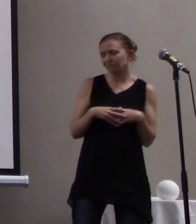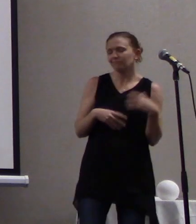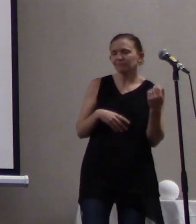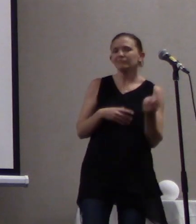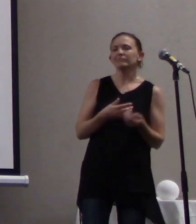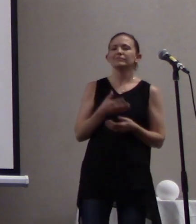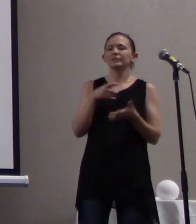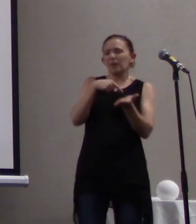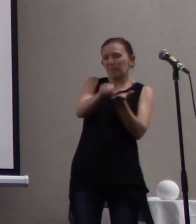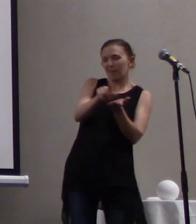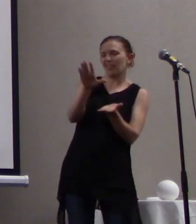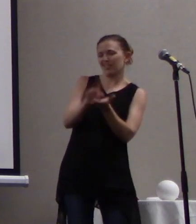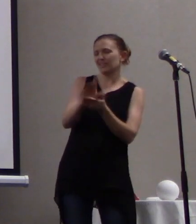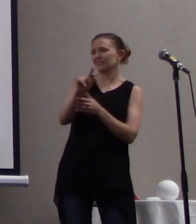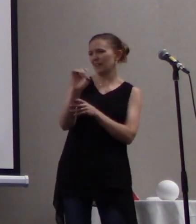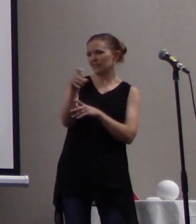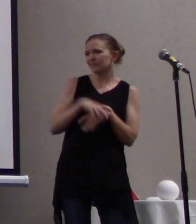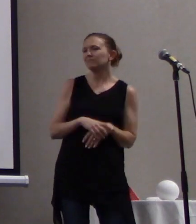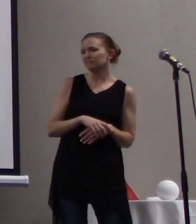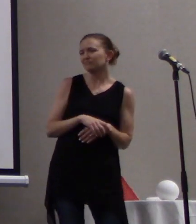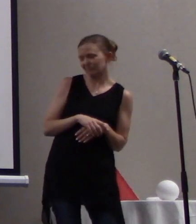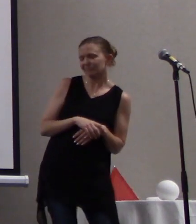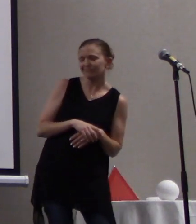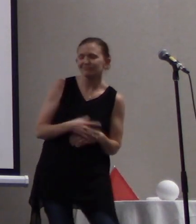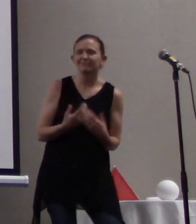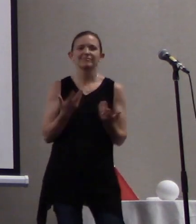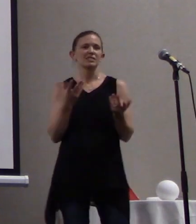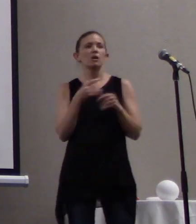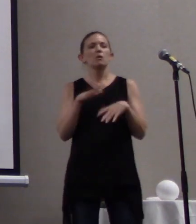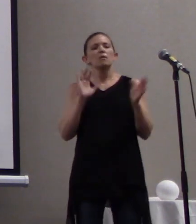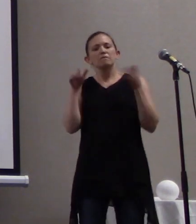deductions for your taxes so that you can pay less tax.